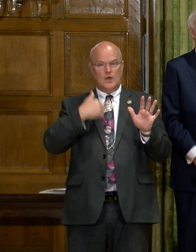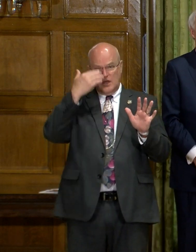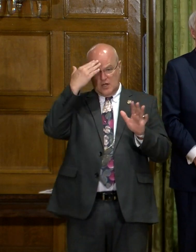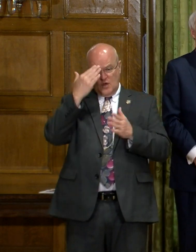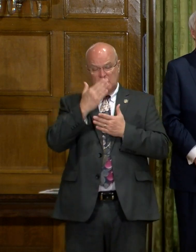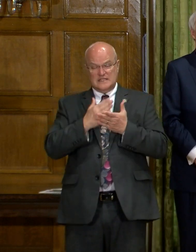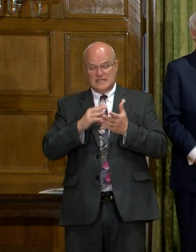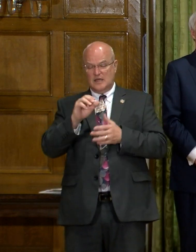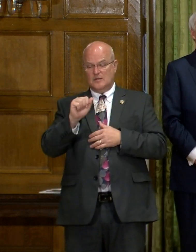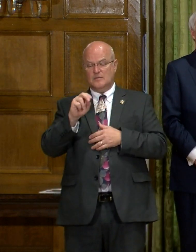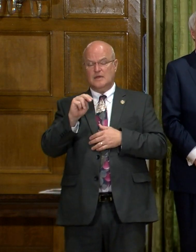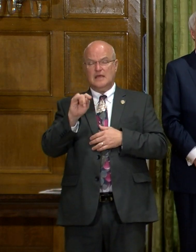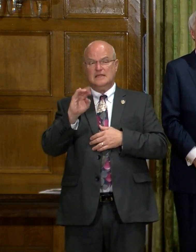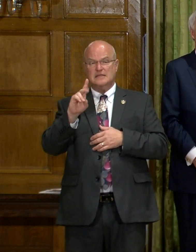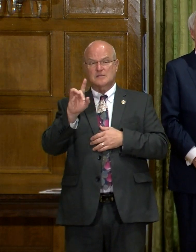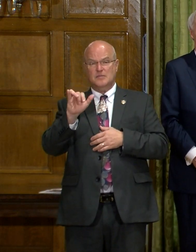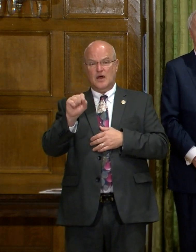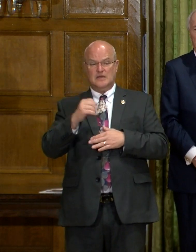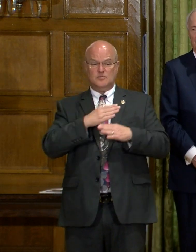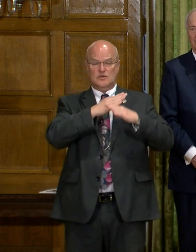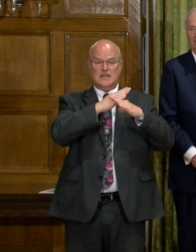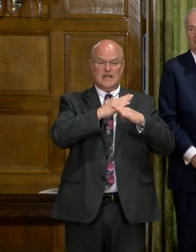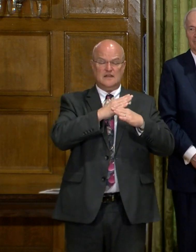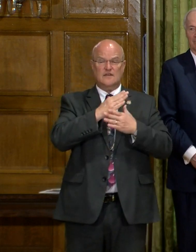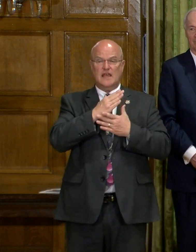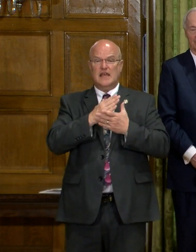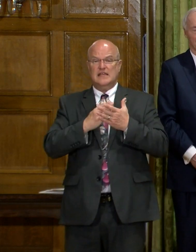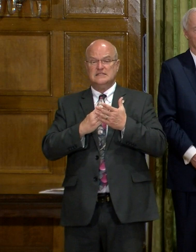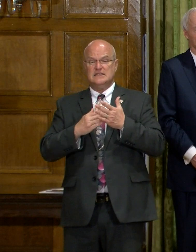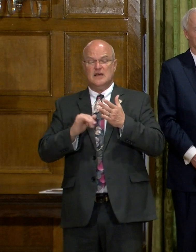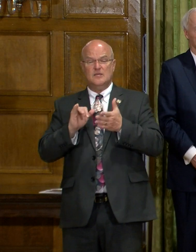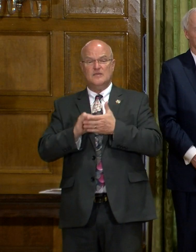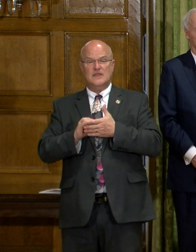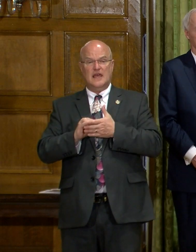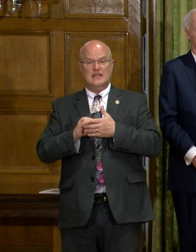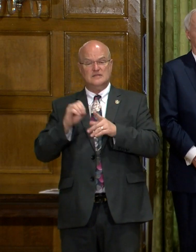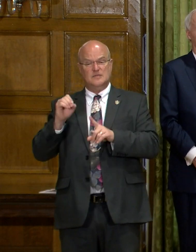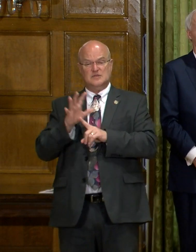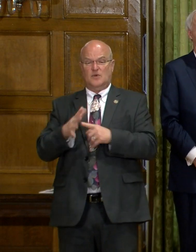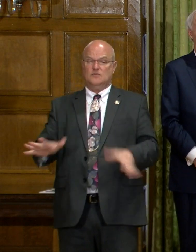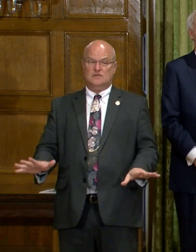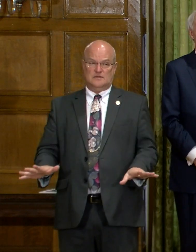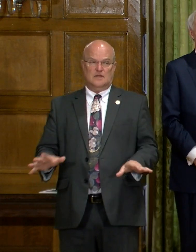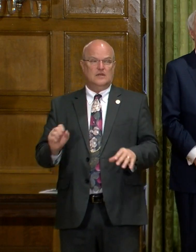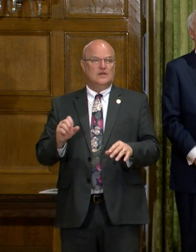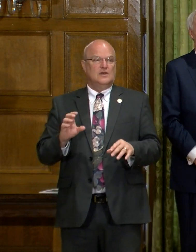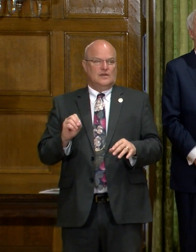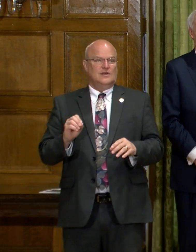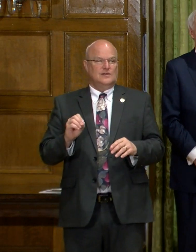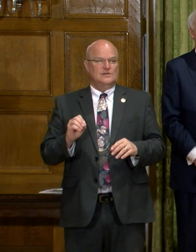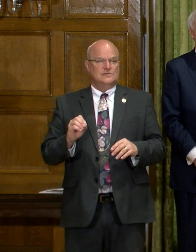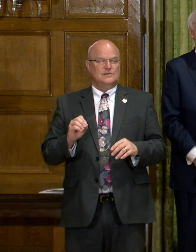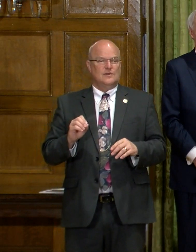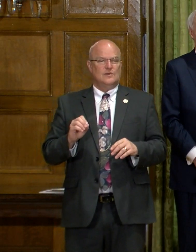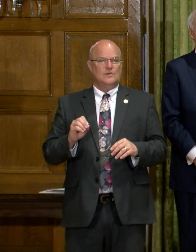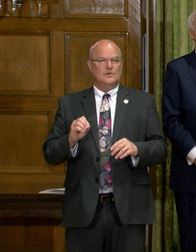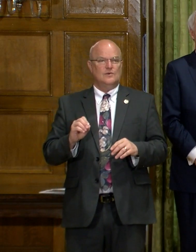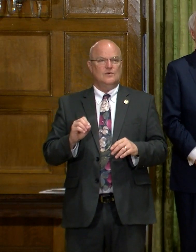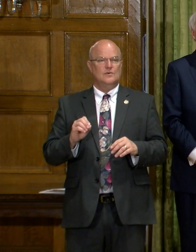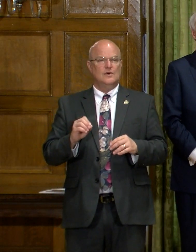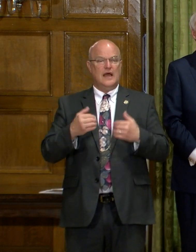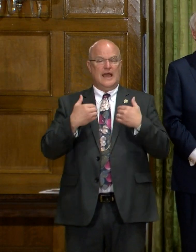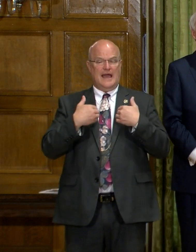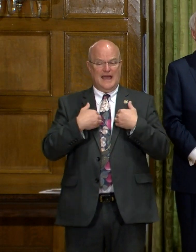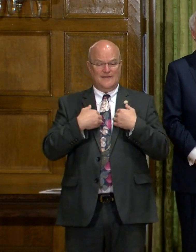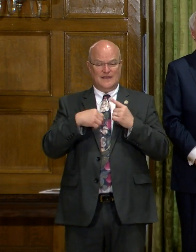some antibodies are protective and other antibodies just show that the immune system's been exposed. And so